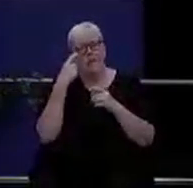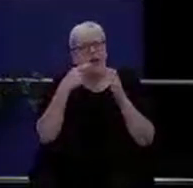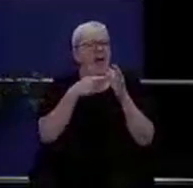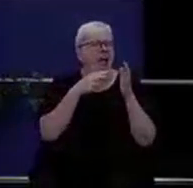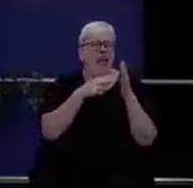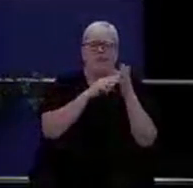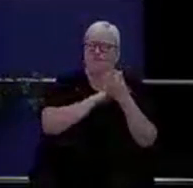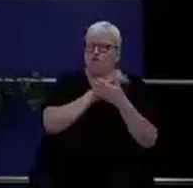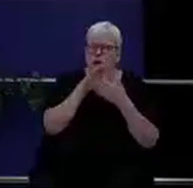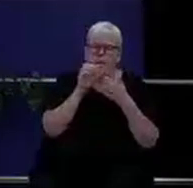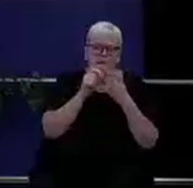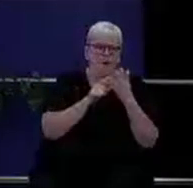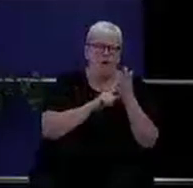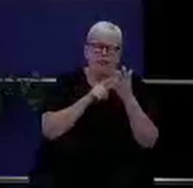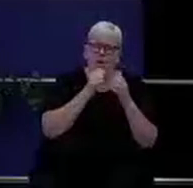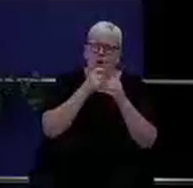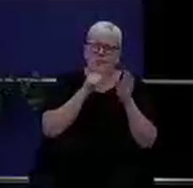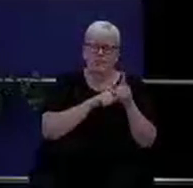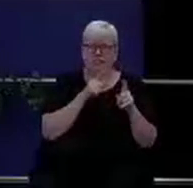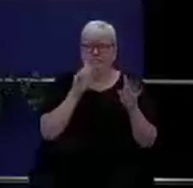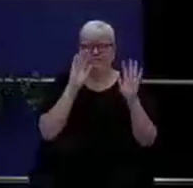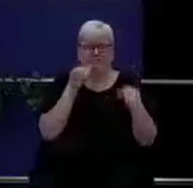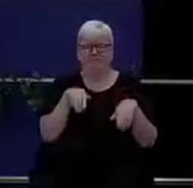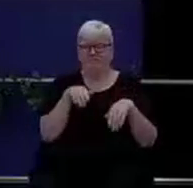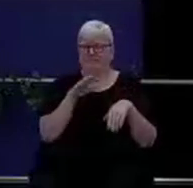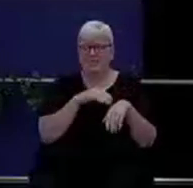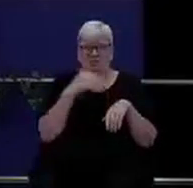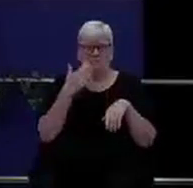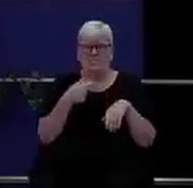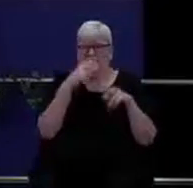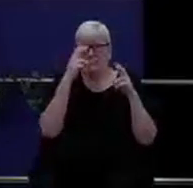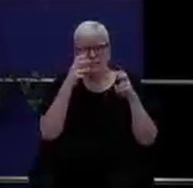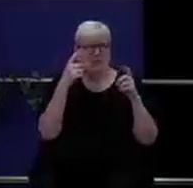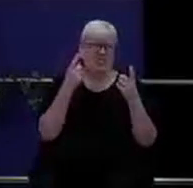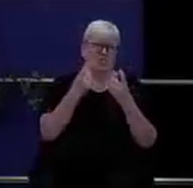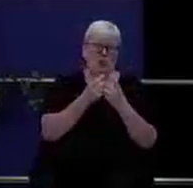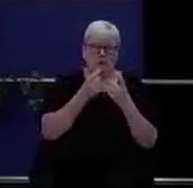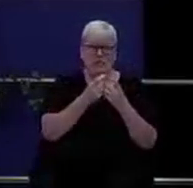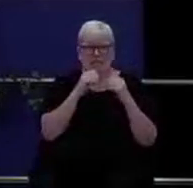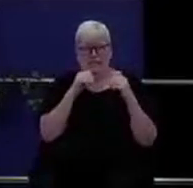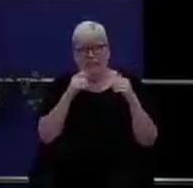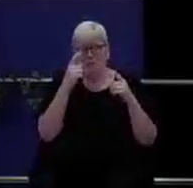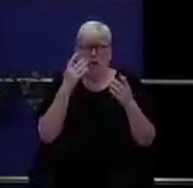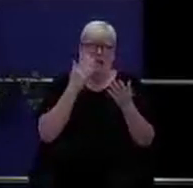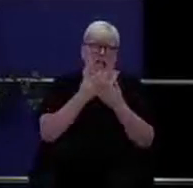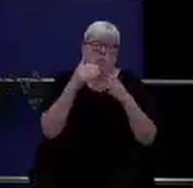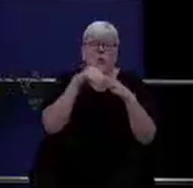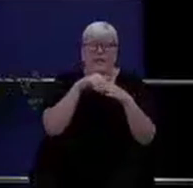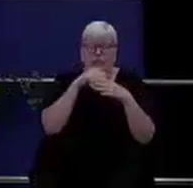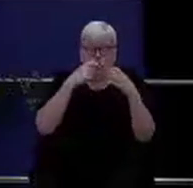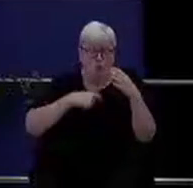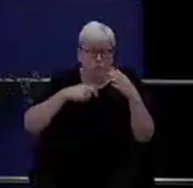know what, I'm really struggling with this subject-object divide, both like within the